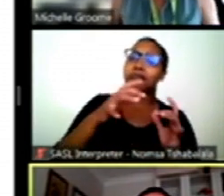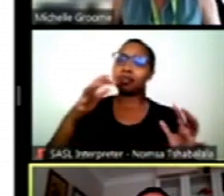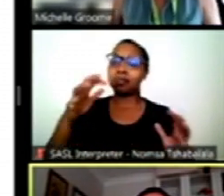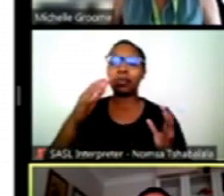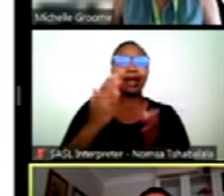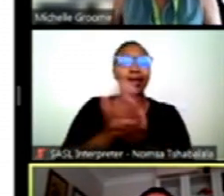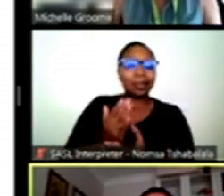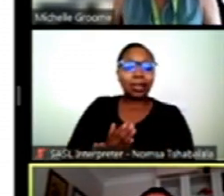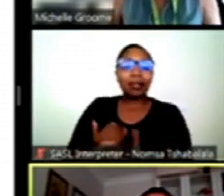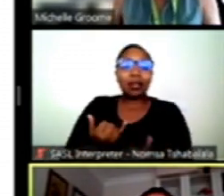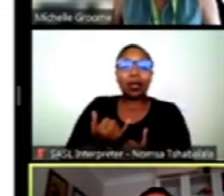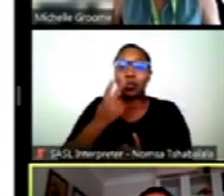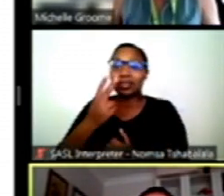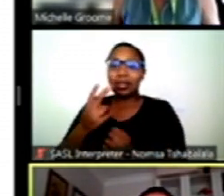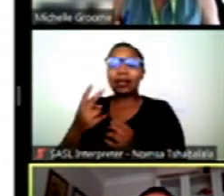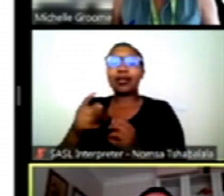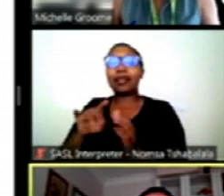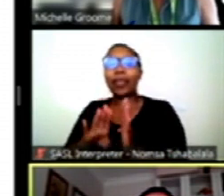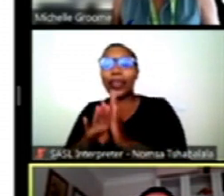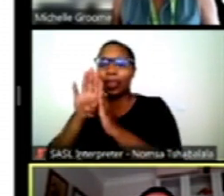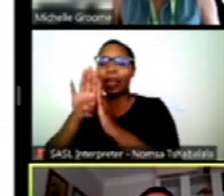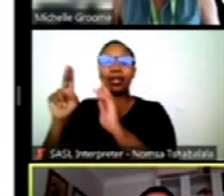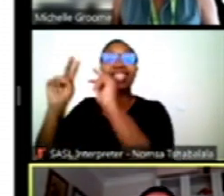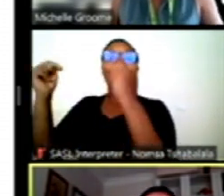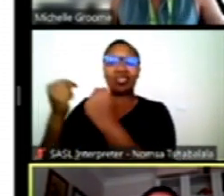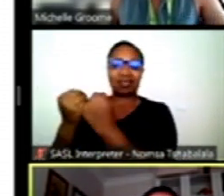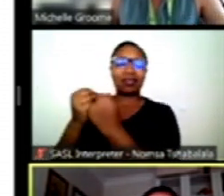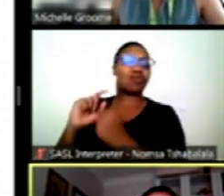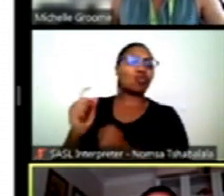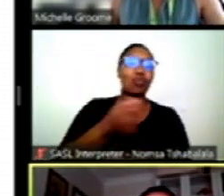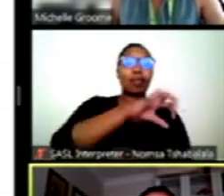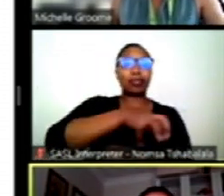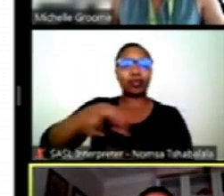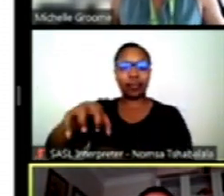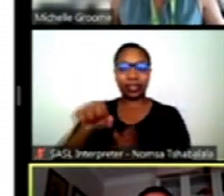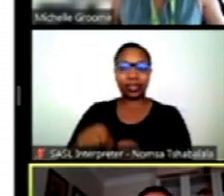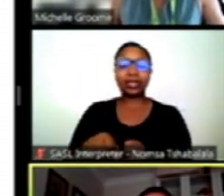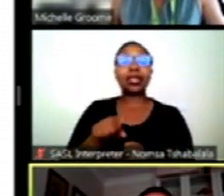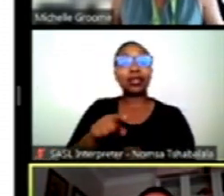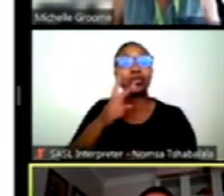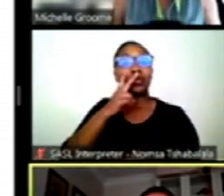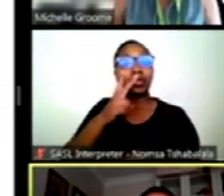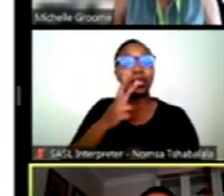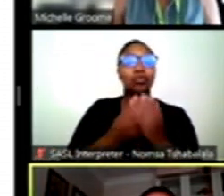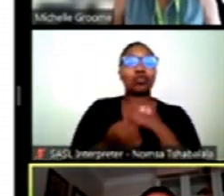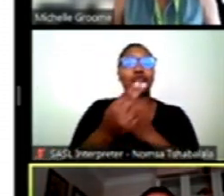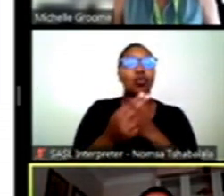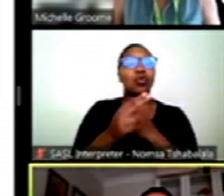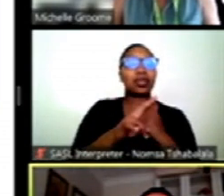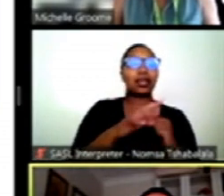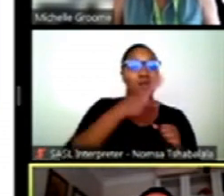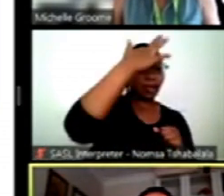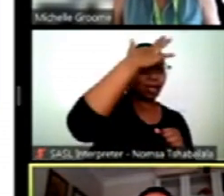nationally. And what we see on the right is that the increase is evident in both the public and the private hospital